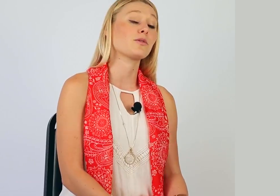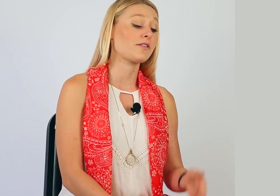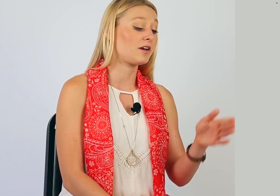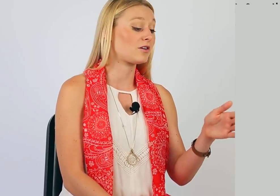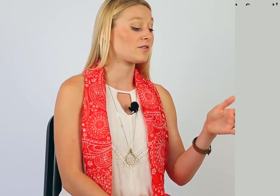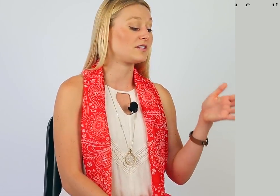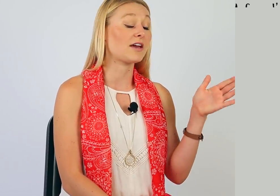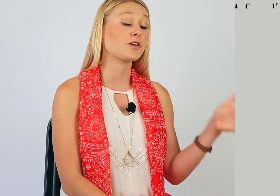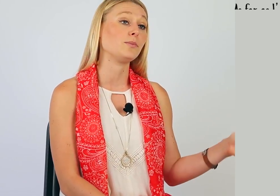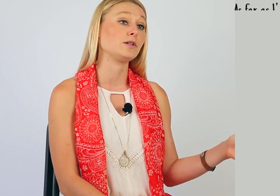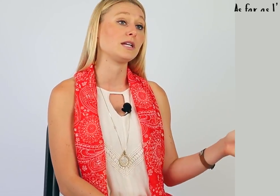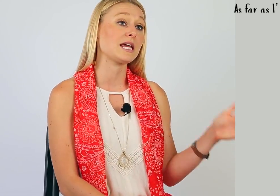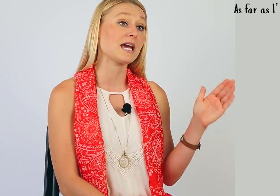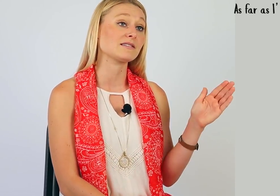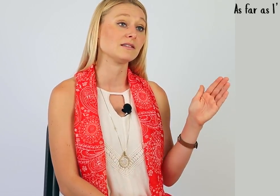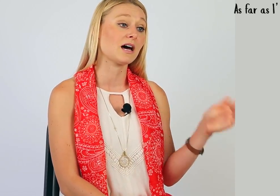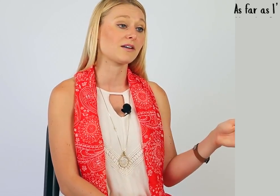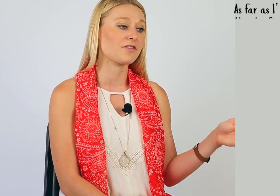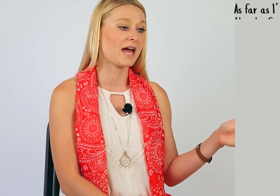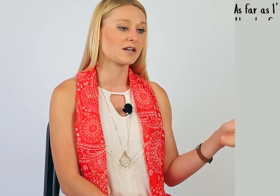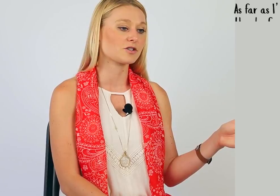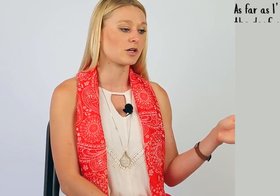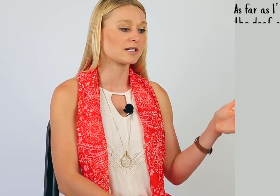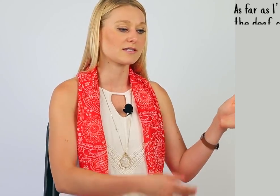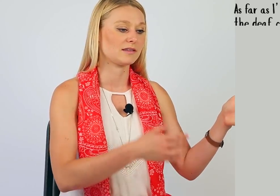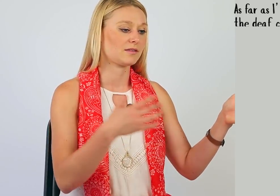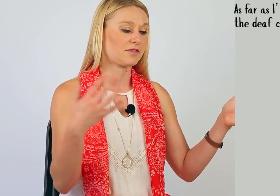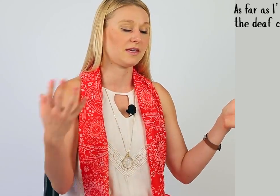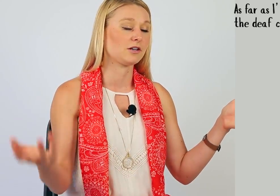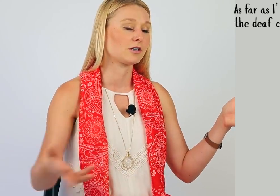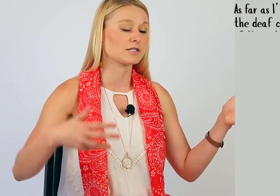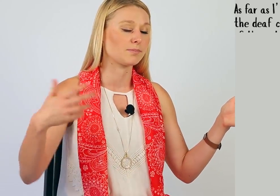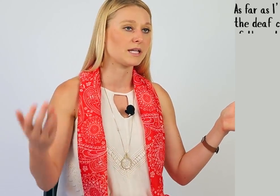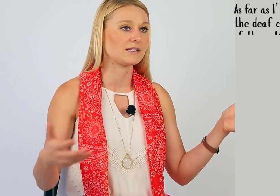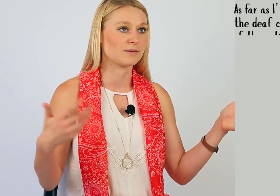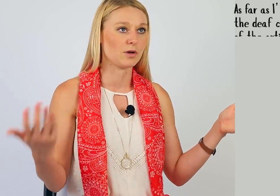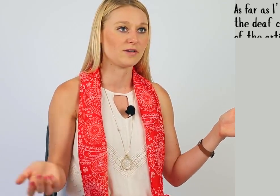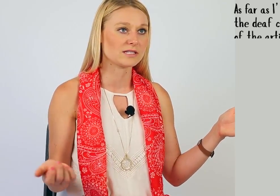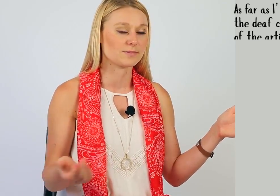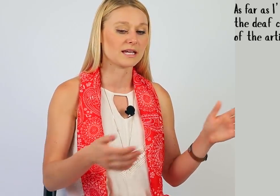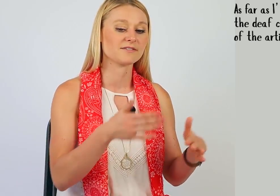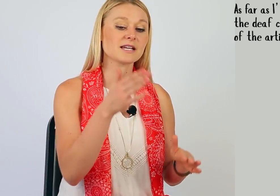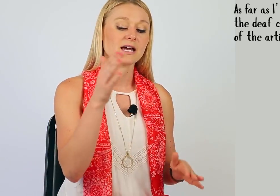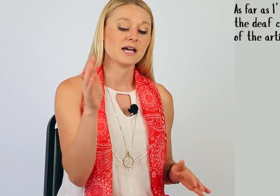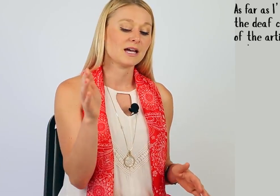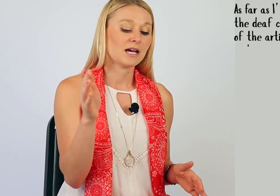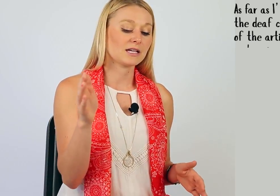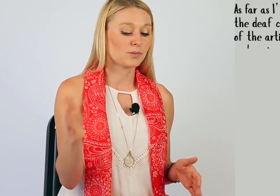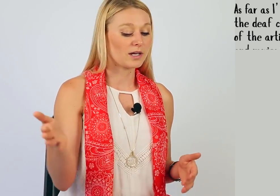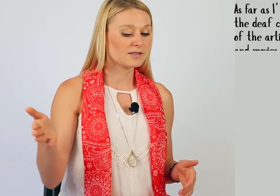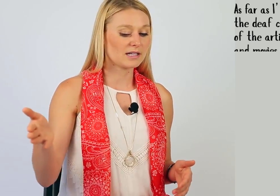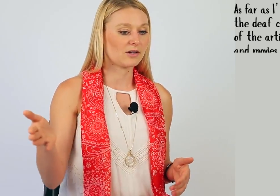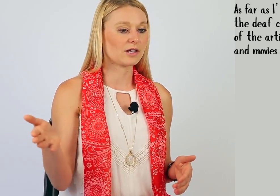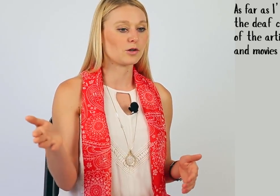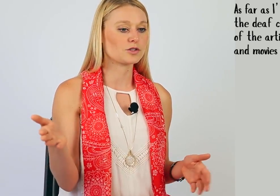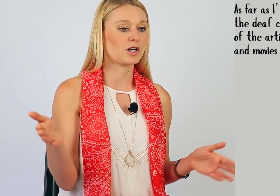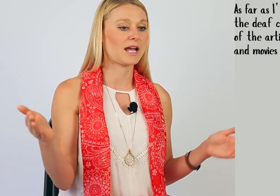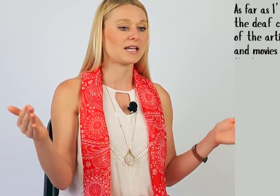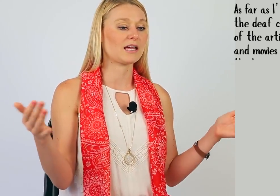I know that the deaf community has a lot of theatrics and theaters and plays and movies themselves, as well as a hearing culture, and I